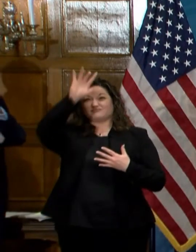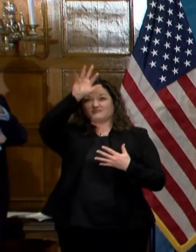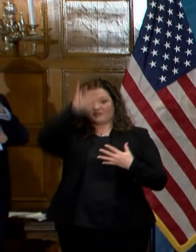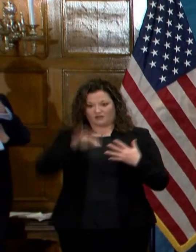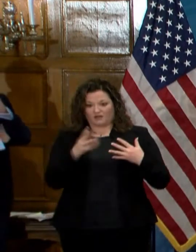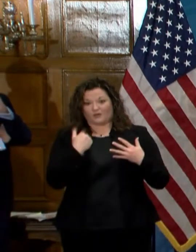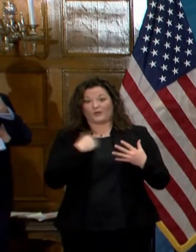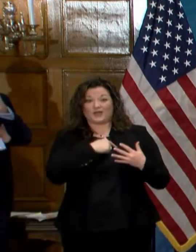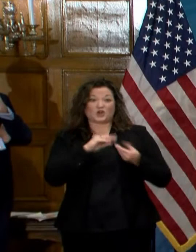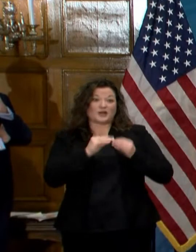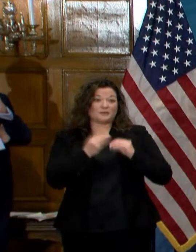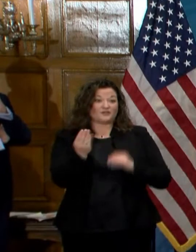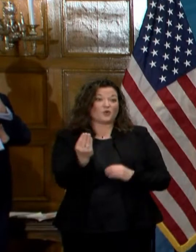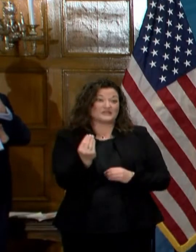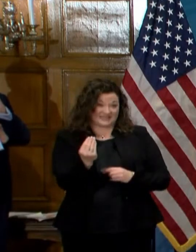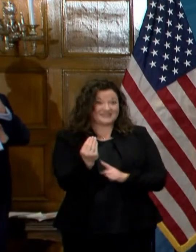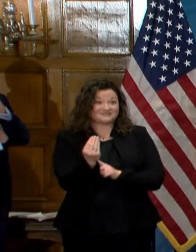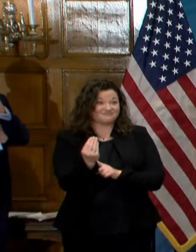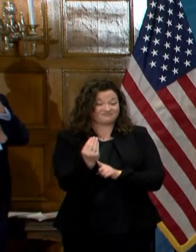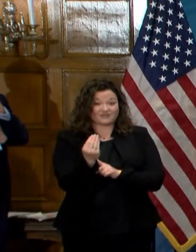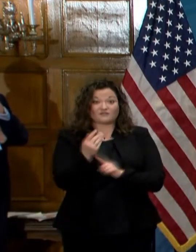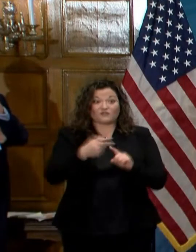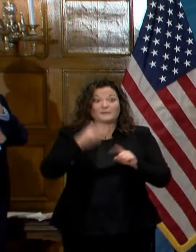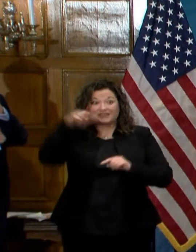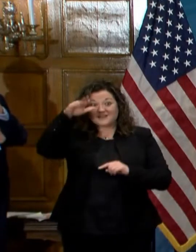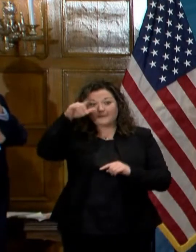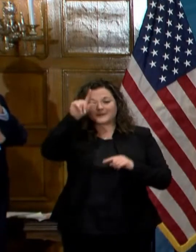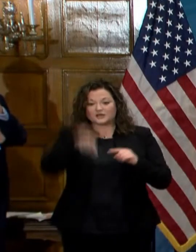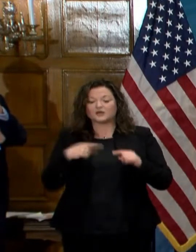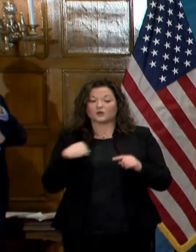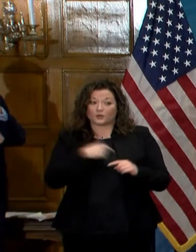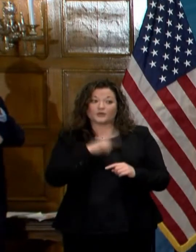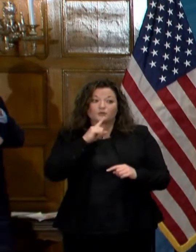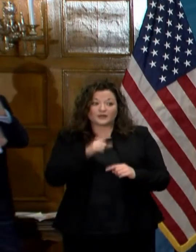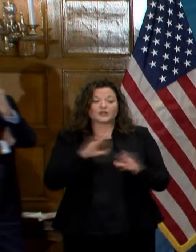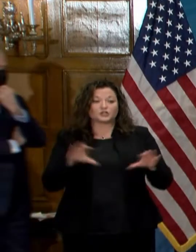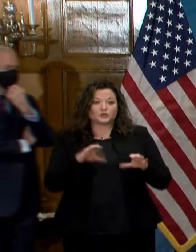So the data is erroneous, and we are doing a good job at this time.